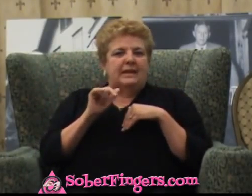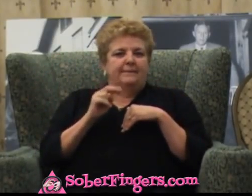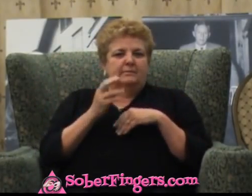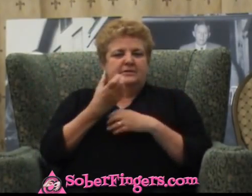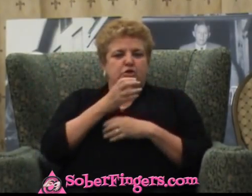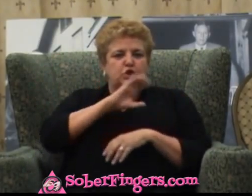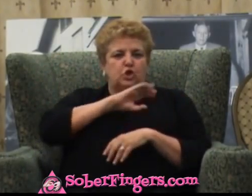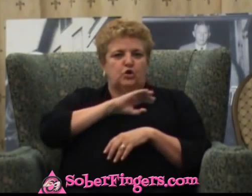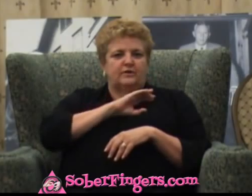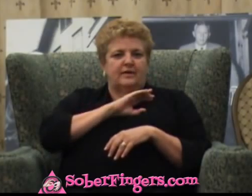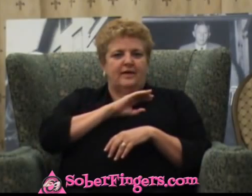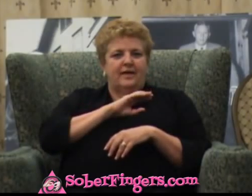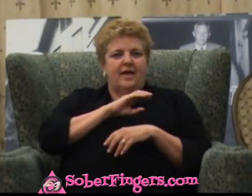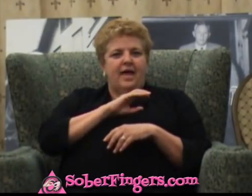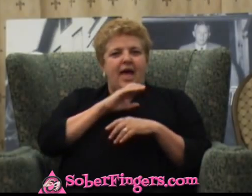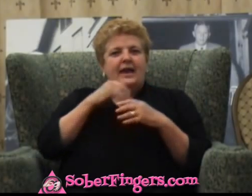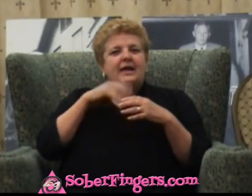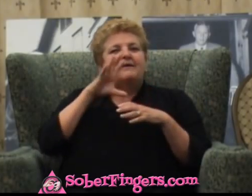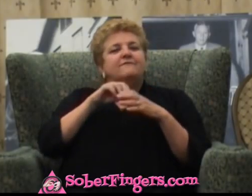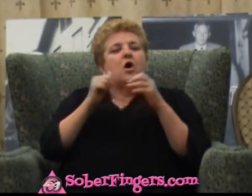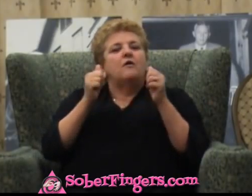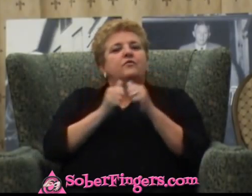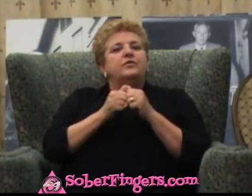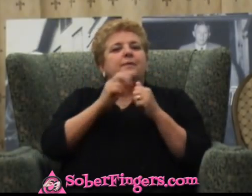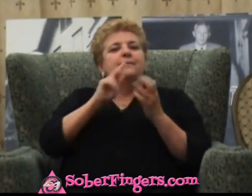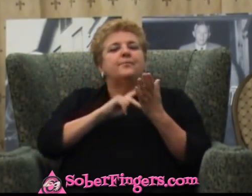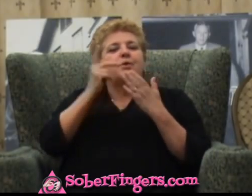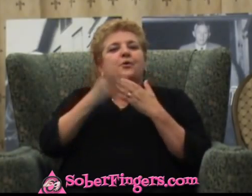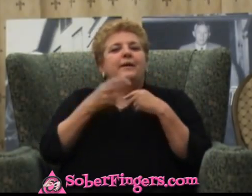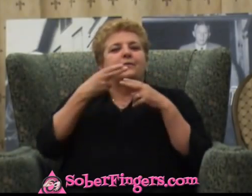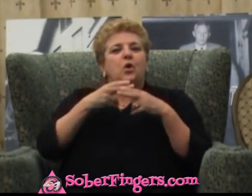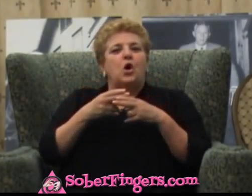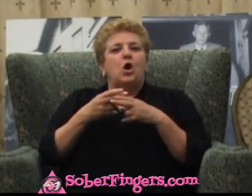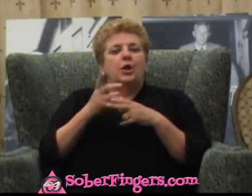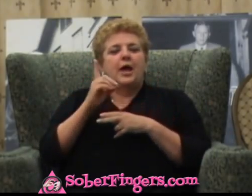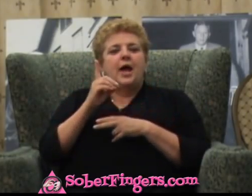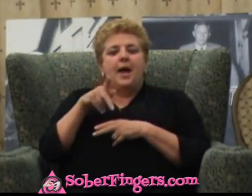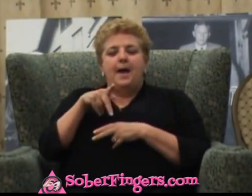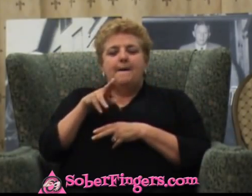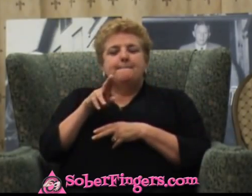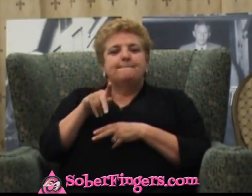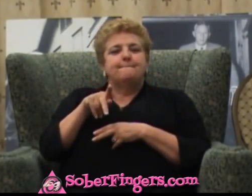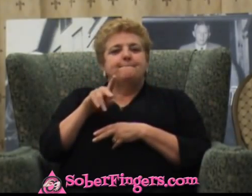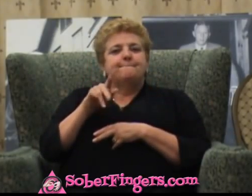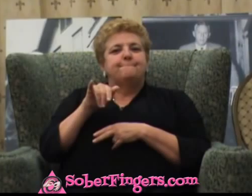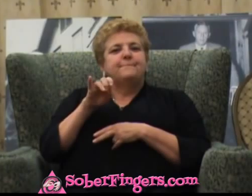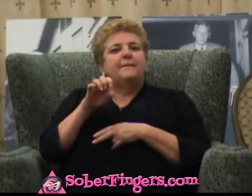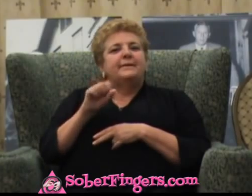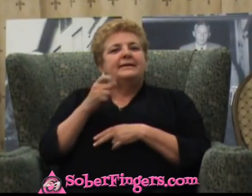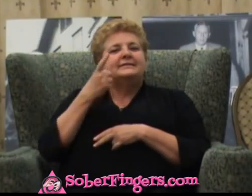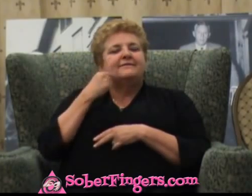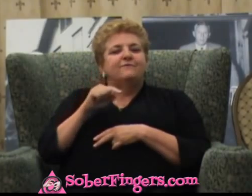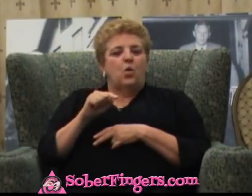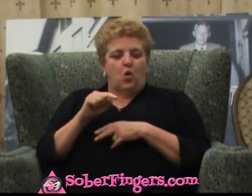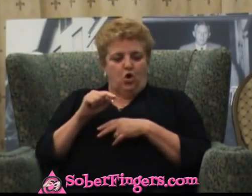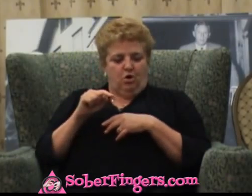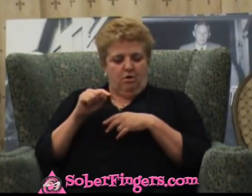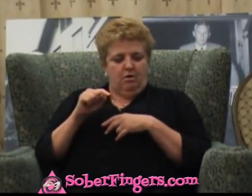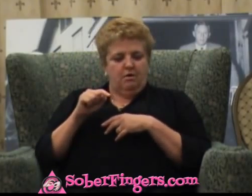Puppies Behind Bars. And it's a program where inmates raise dogs for law enforcement. And I